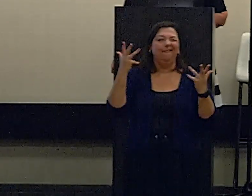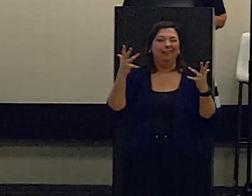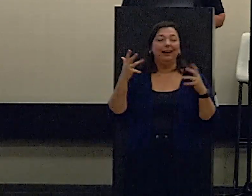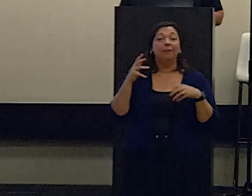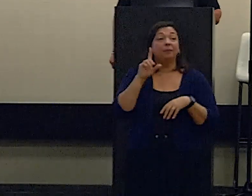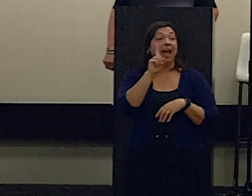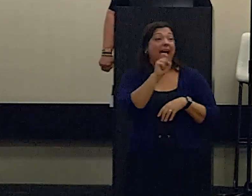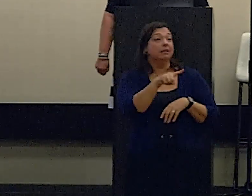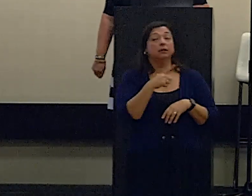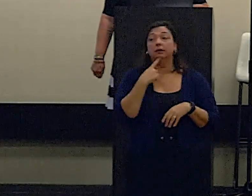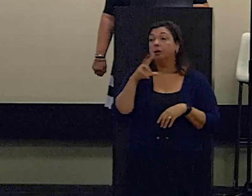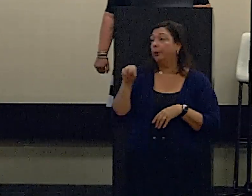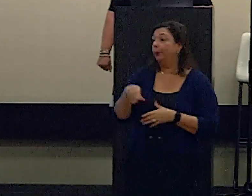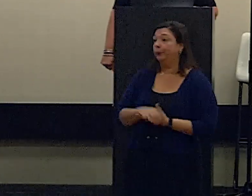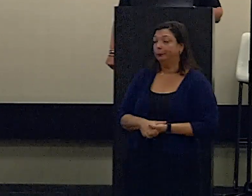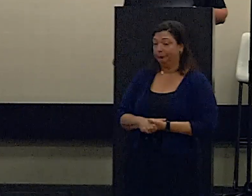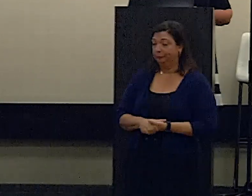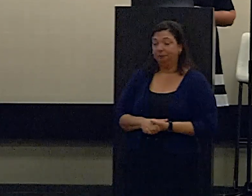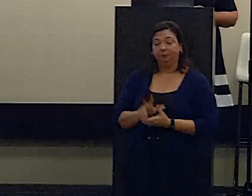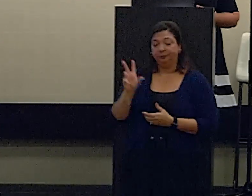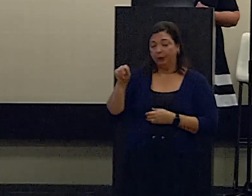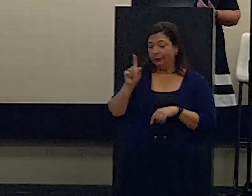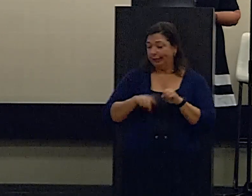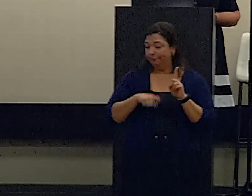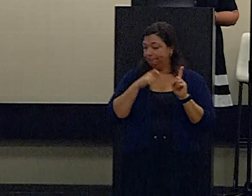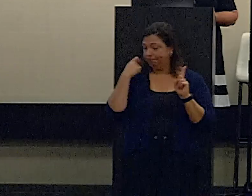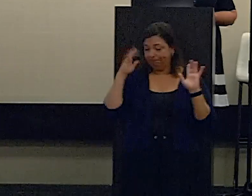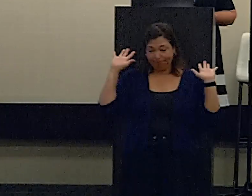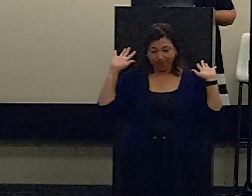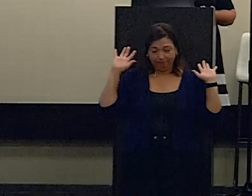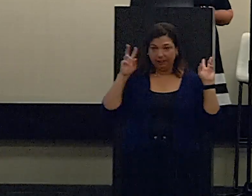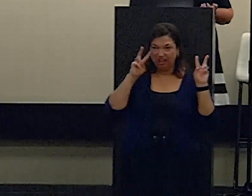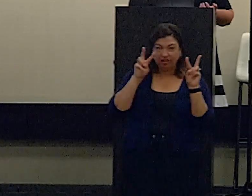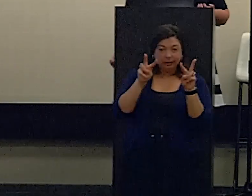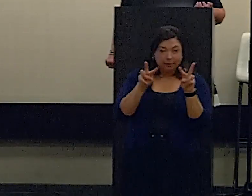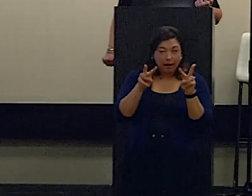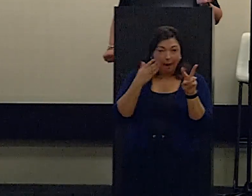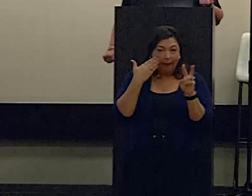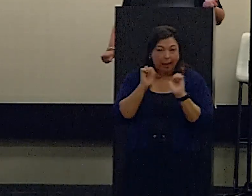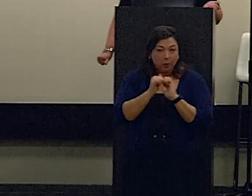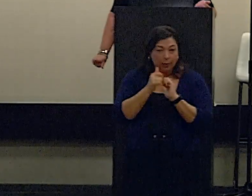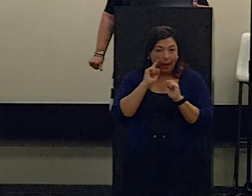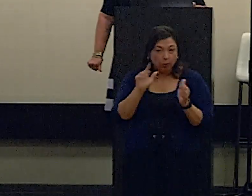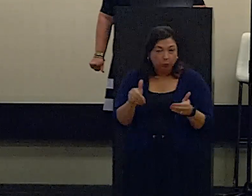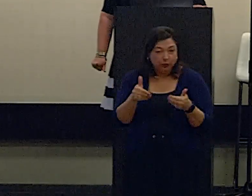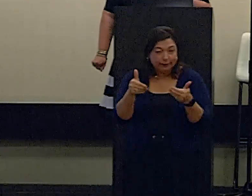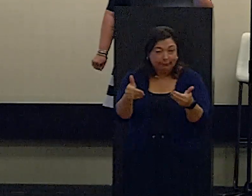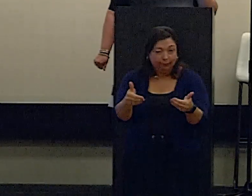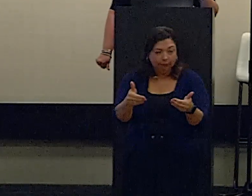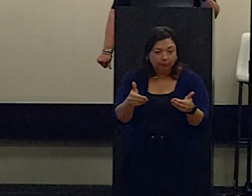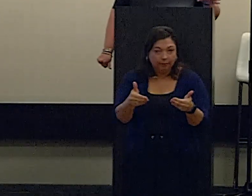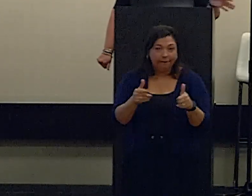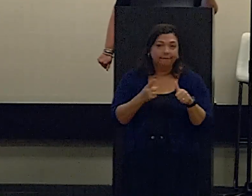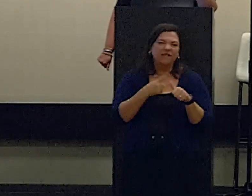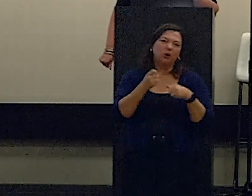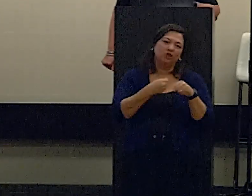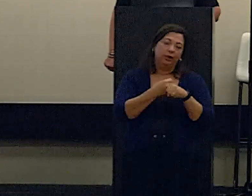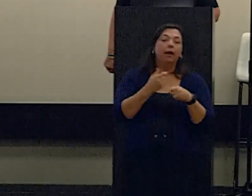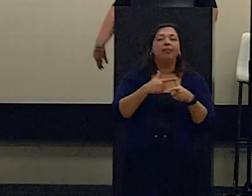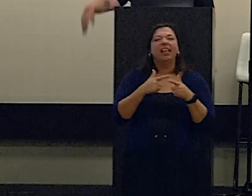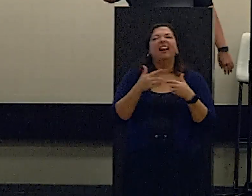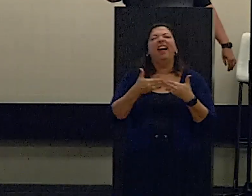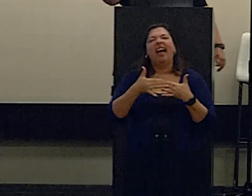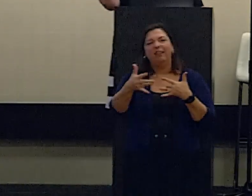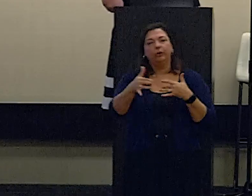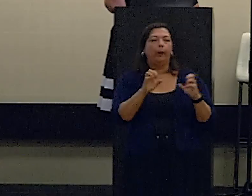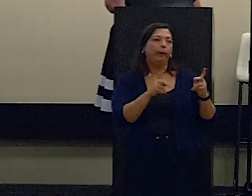question, Dr. J? No. No, you can't. And then I just stare at them like, I don't know how to proceed. First year. And then after that, they're like,